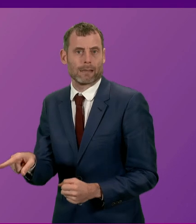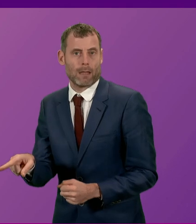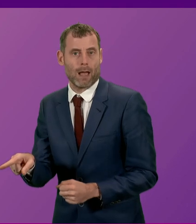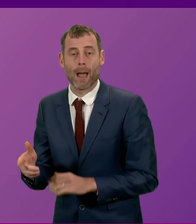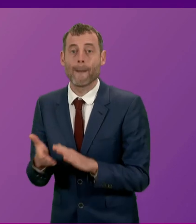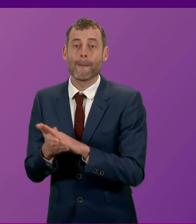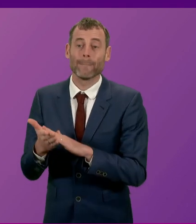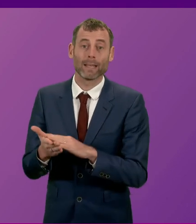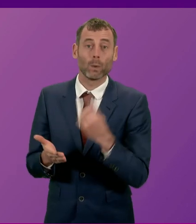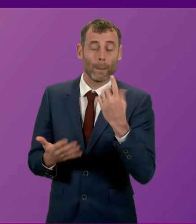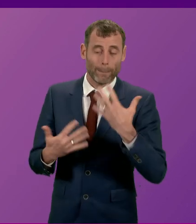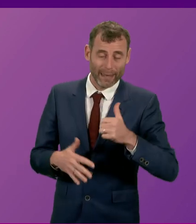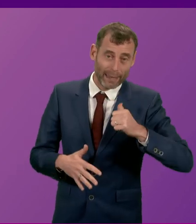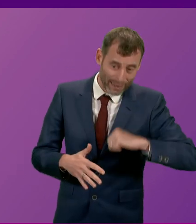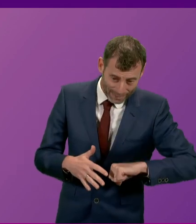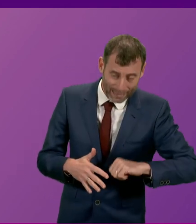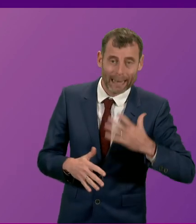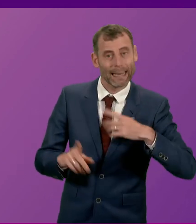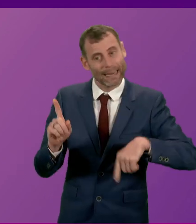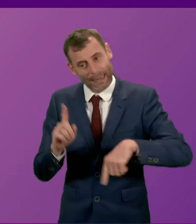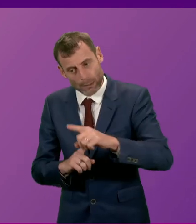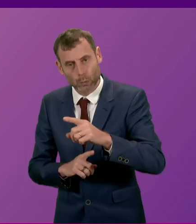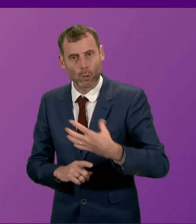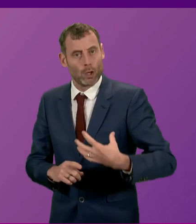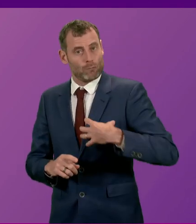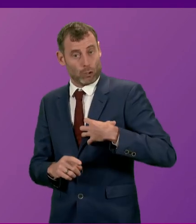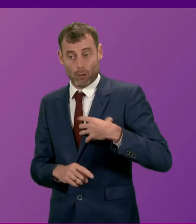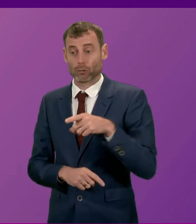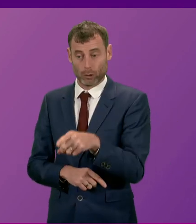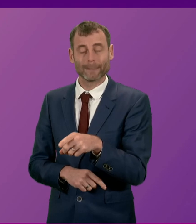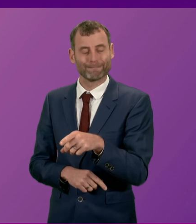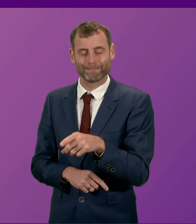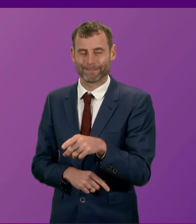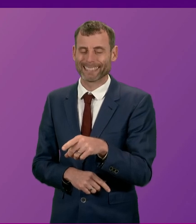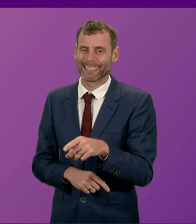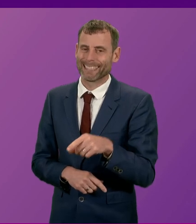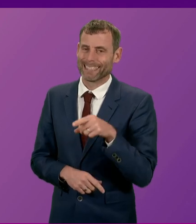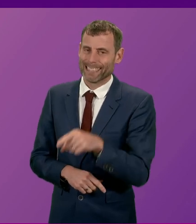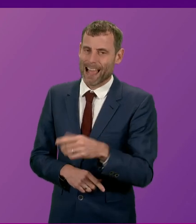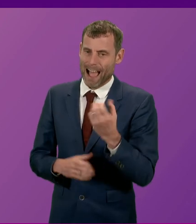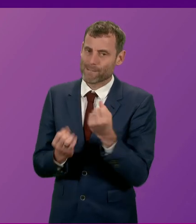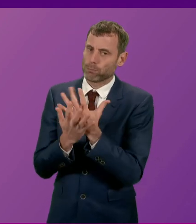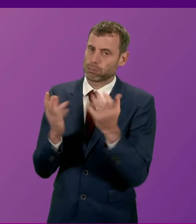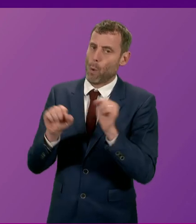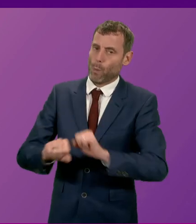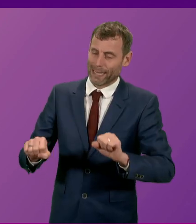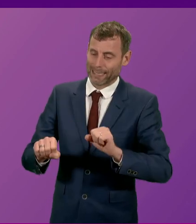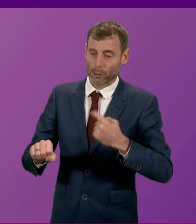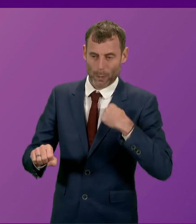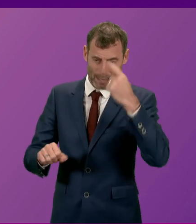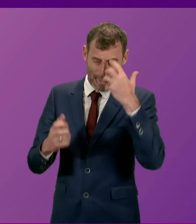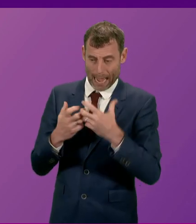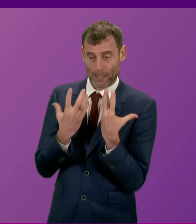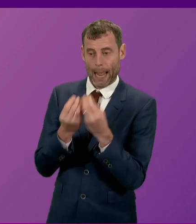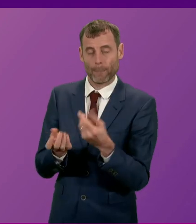delayed reconstruction. As part of this year's £30 million additional investment to address backlogs, we've allocated funding to several